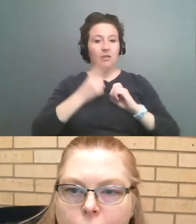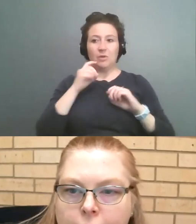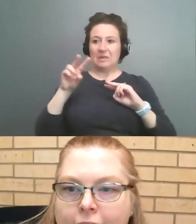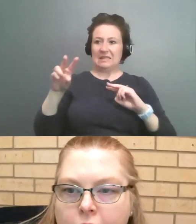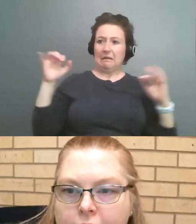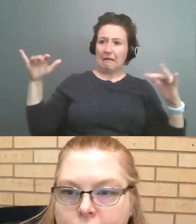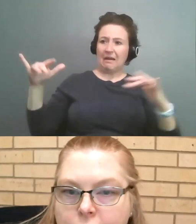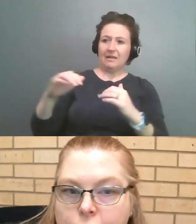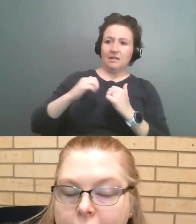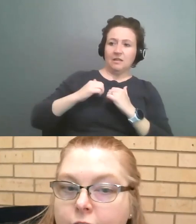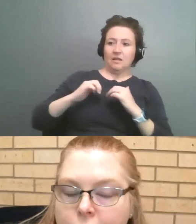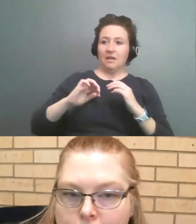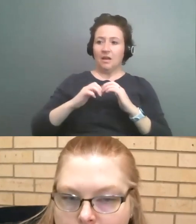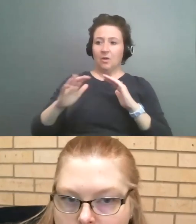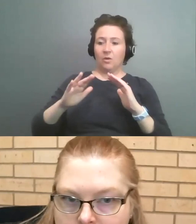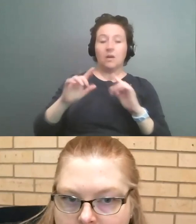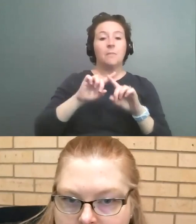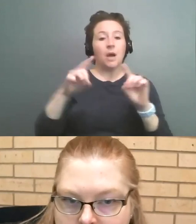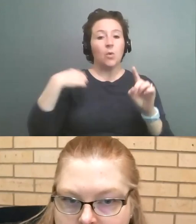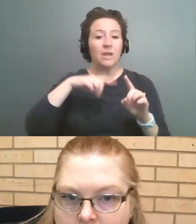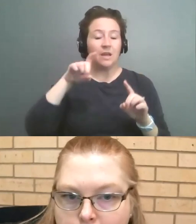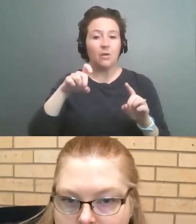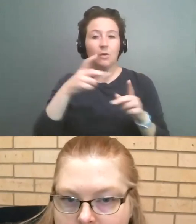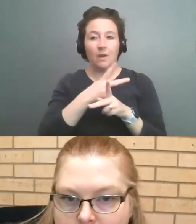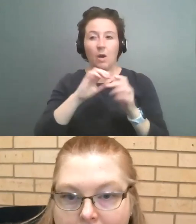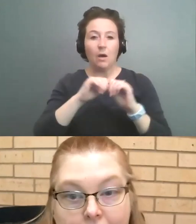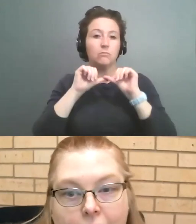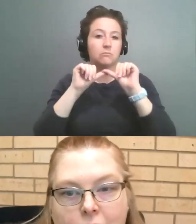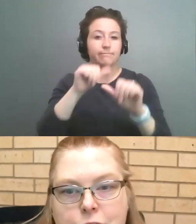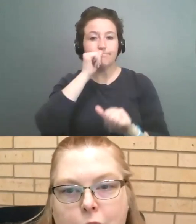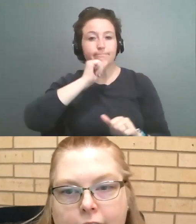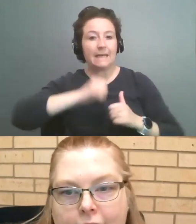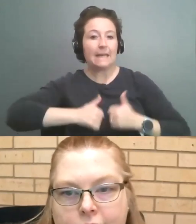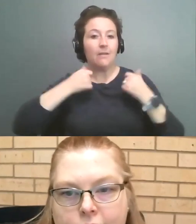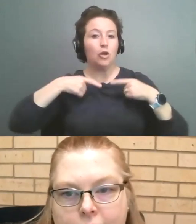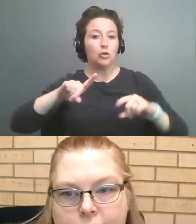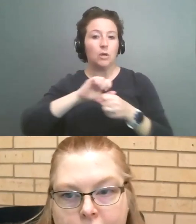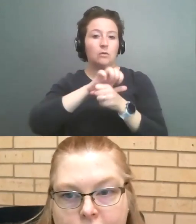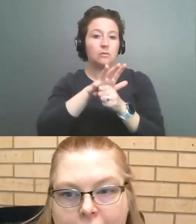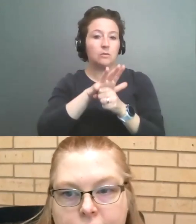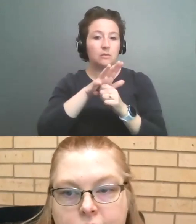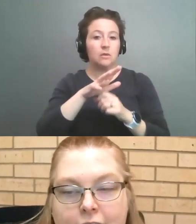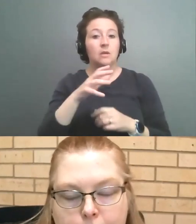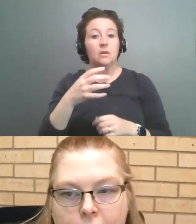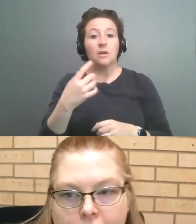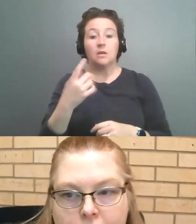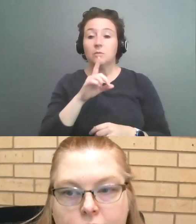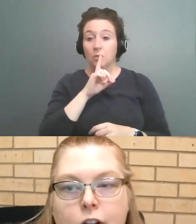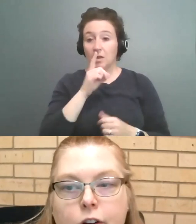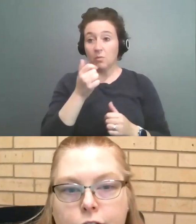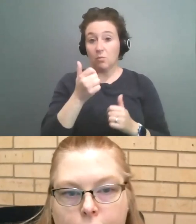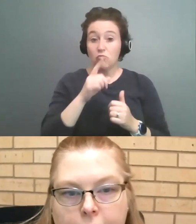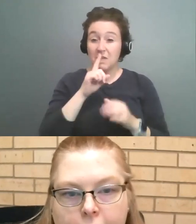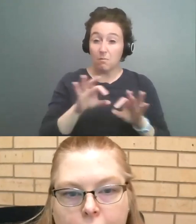However, we are learning how to continue living during the COVID-19 pandemic, and that includes one of the activities that defines us as